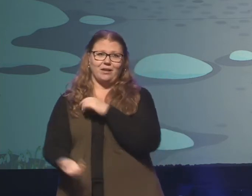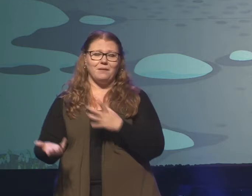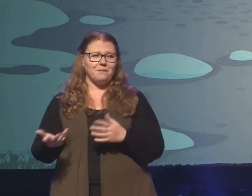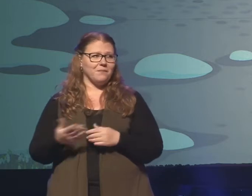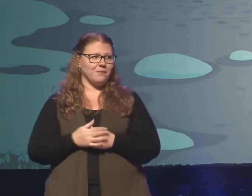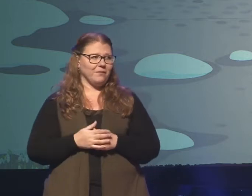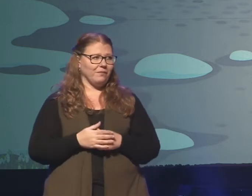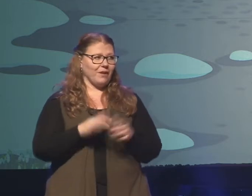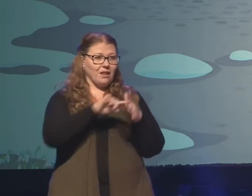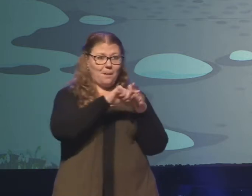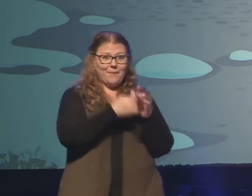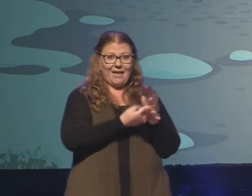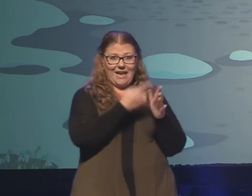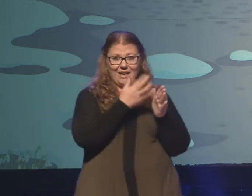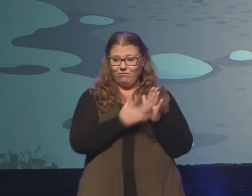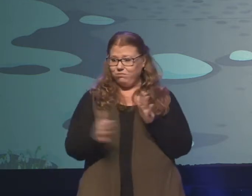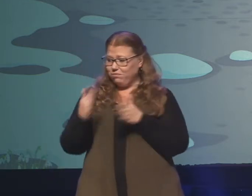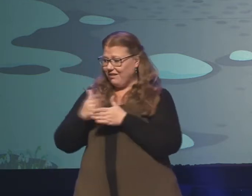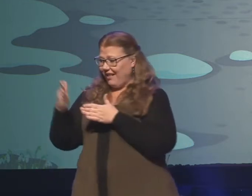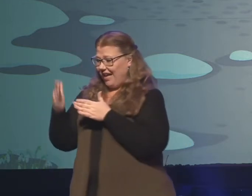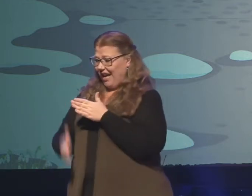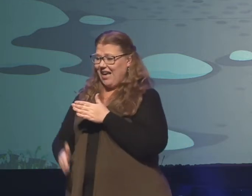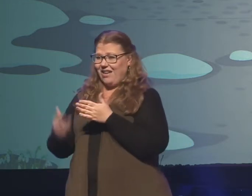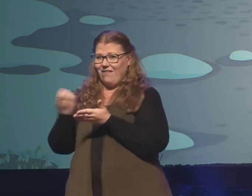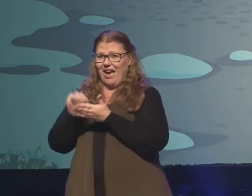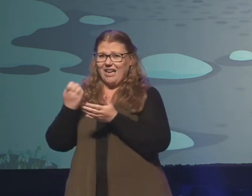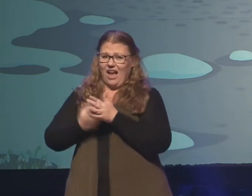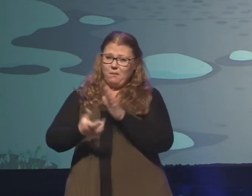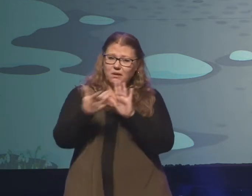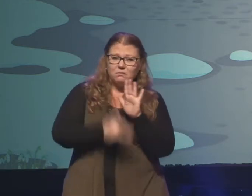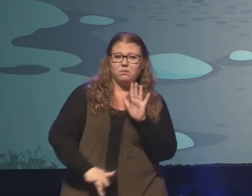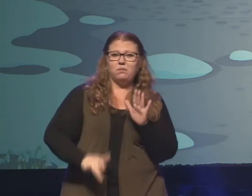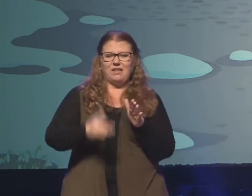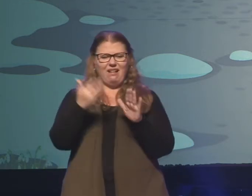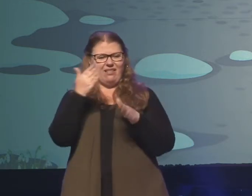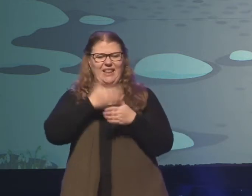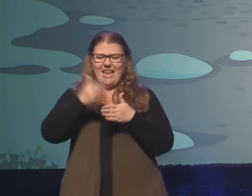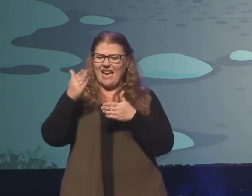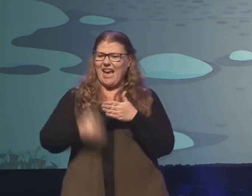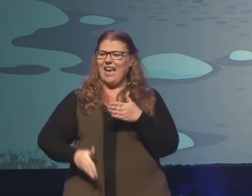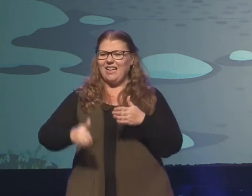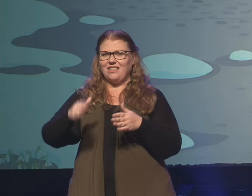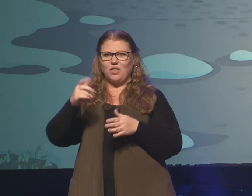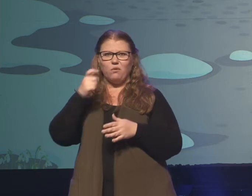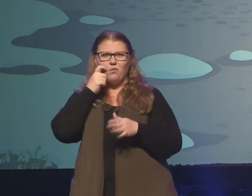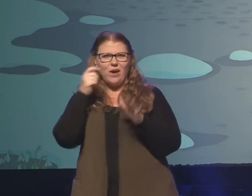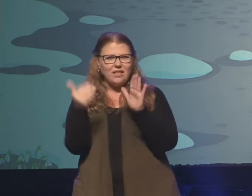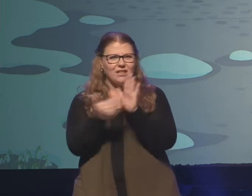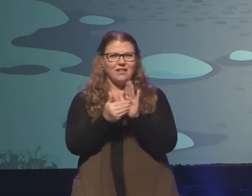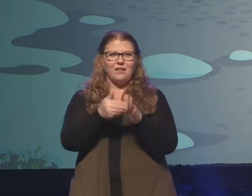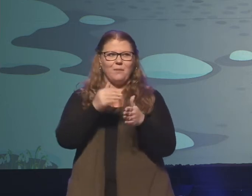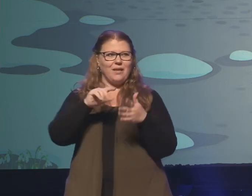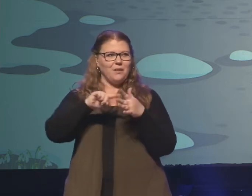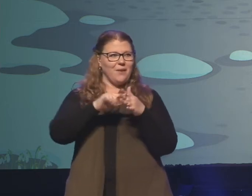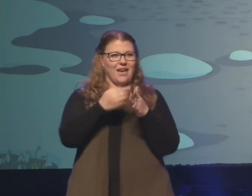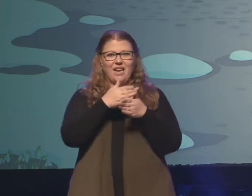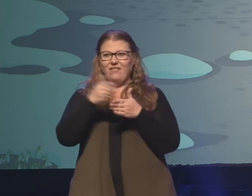It's the beginning to the end of economic exploitation. It's the beginning to the end of racism. It's the beginning of the end of